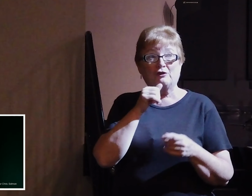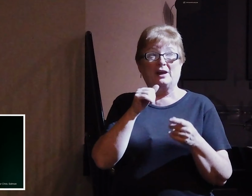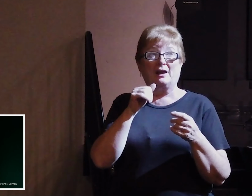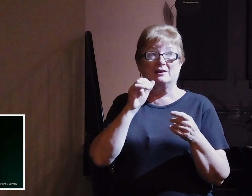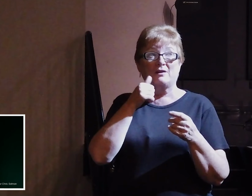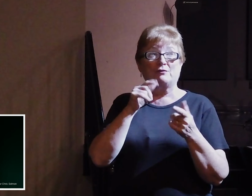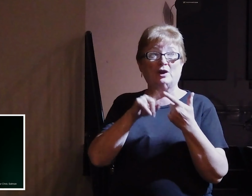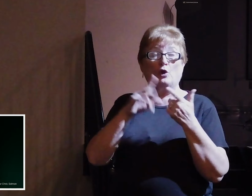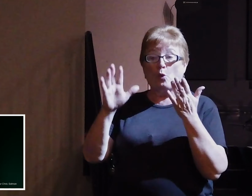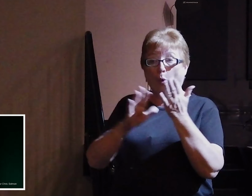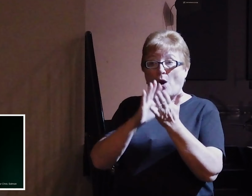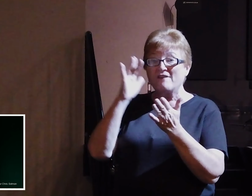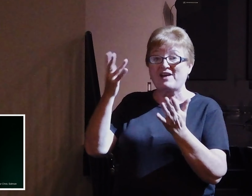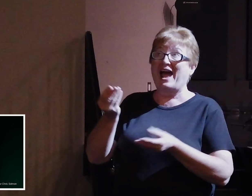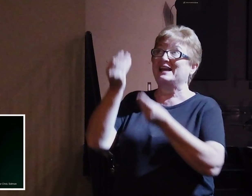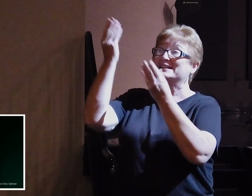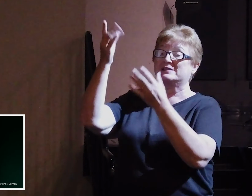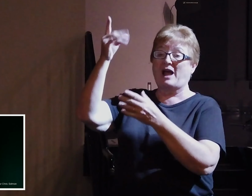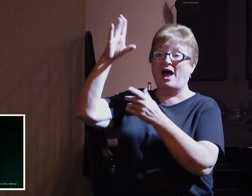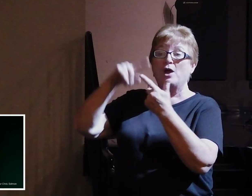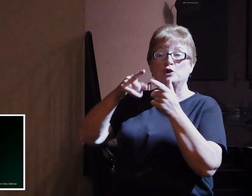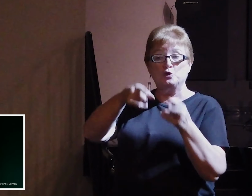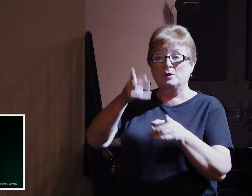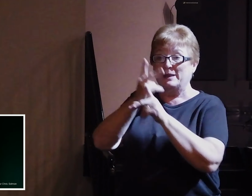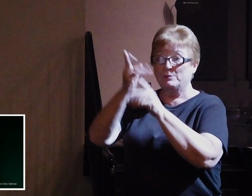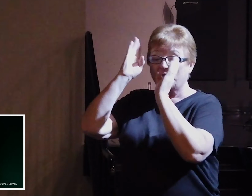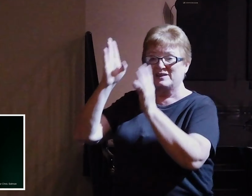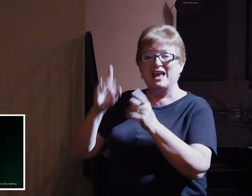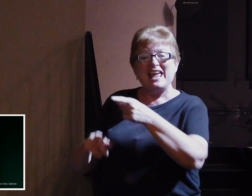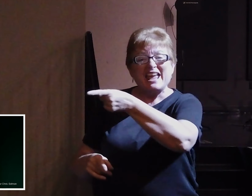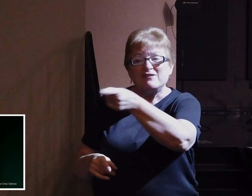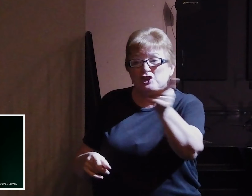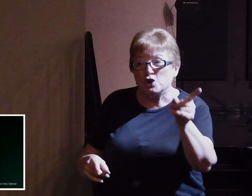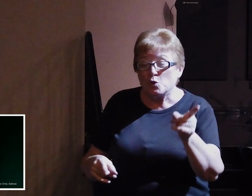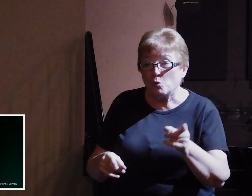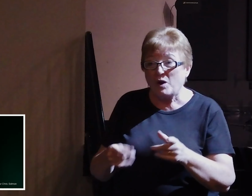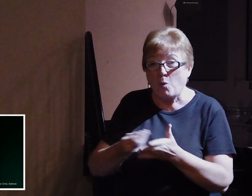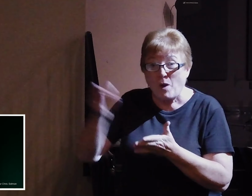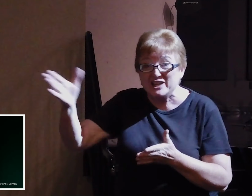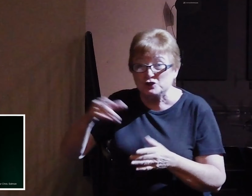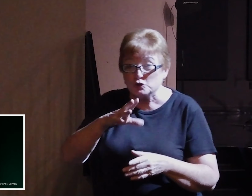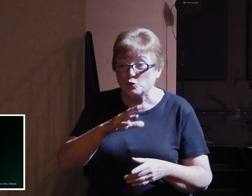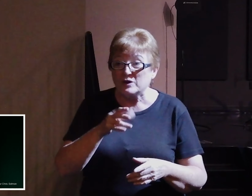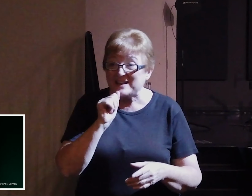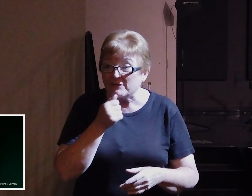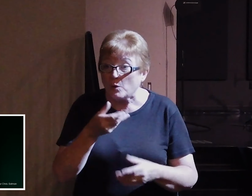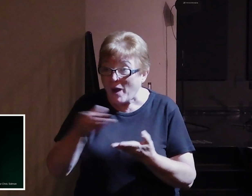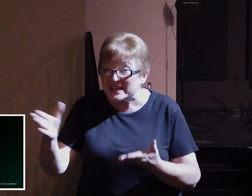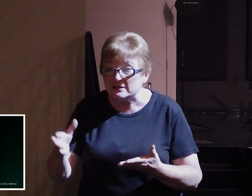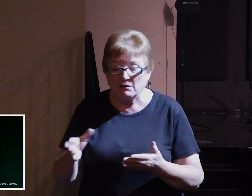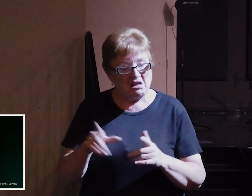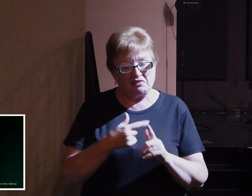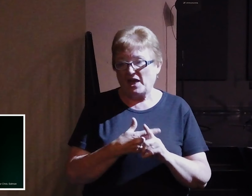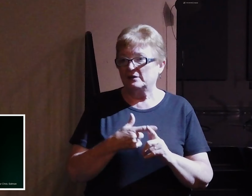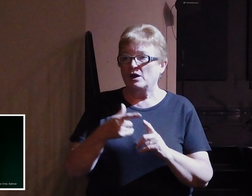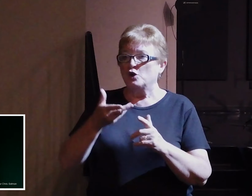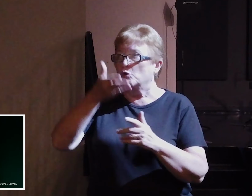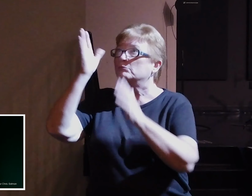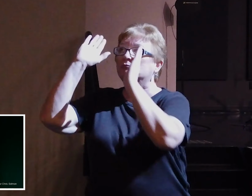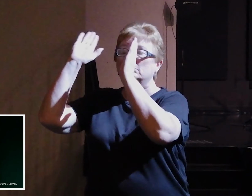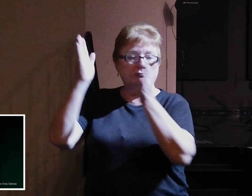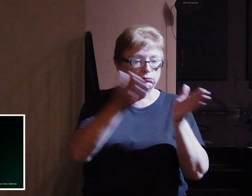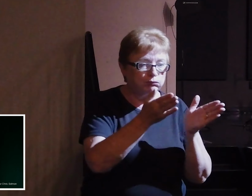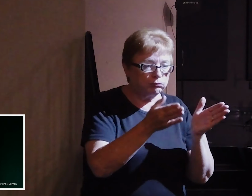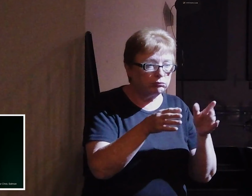keep your focus. You want to waste your suffering? Lose focus. Get bitter. Get miserable. Let the